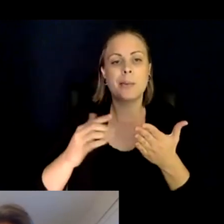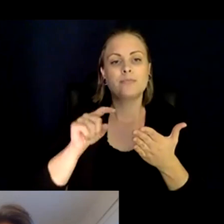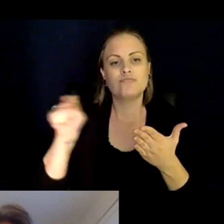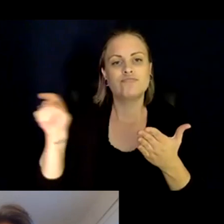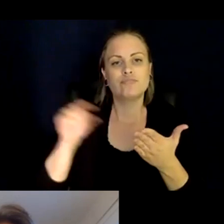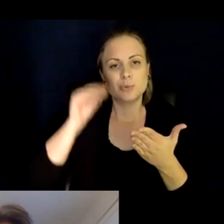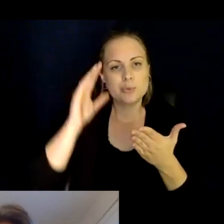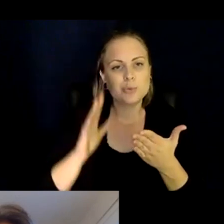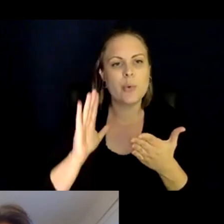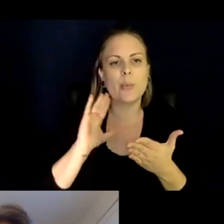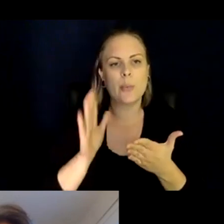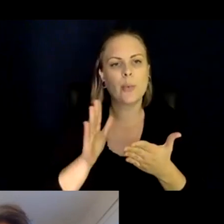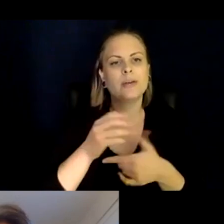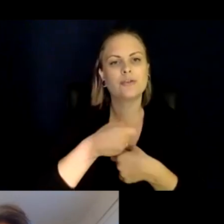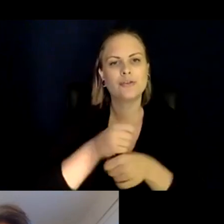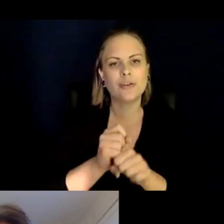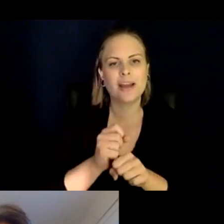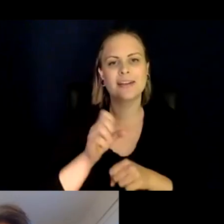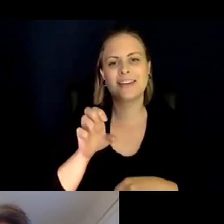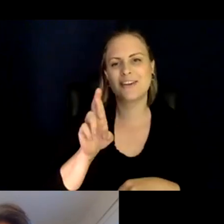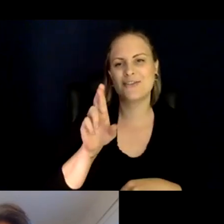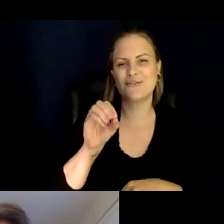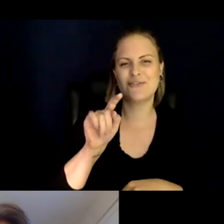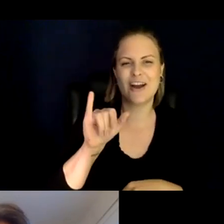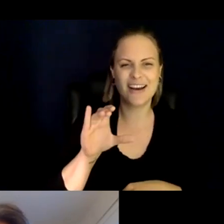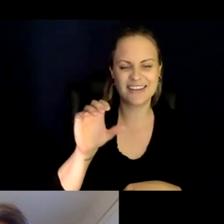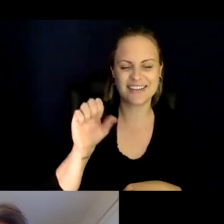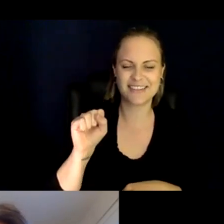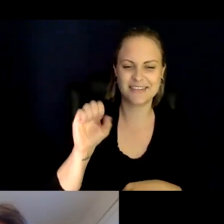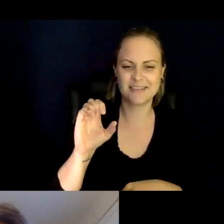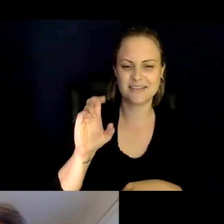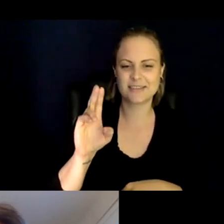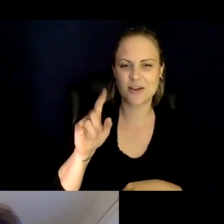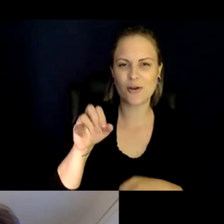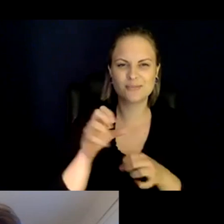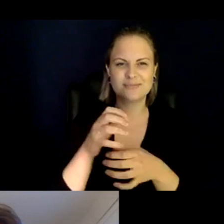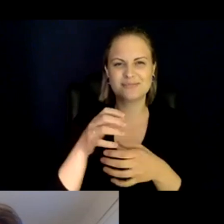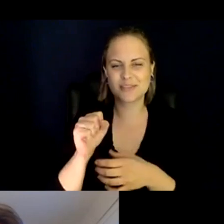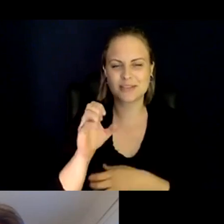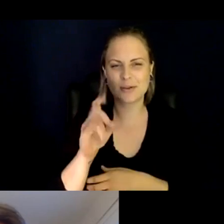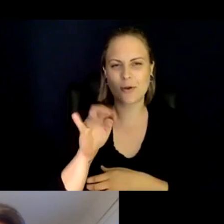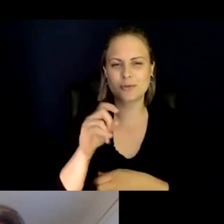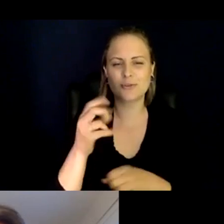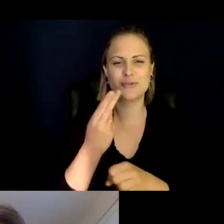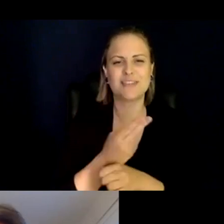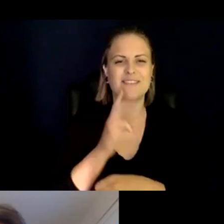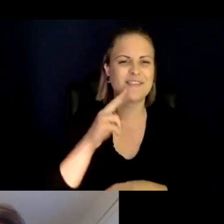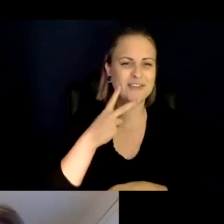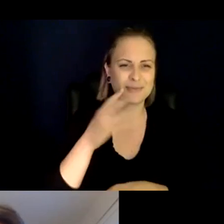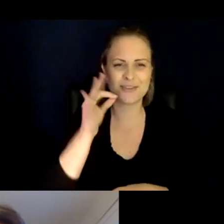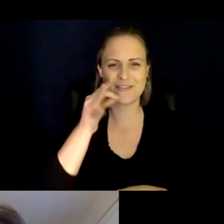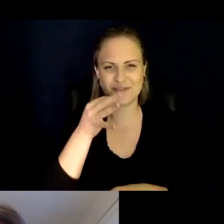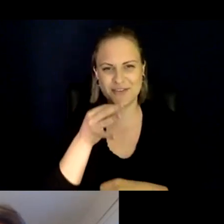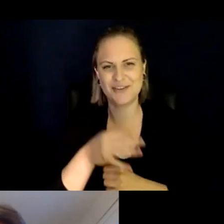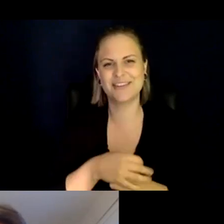would create erotic sculptures using vegetables and fruit. And Barbara would be greeted by